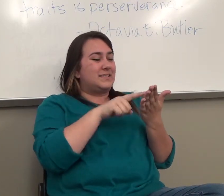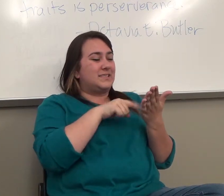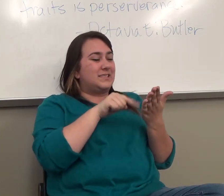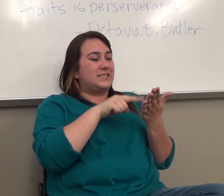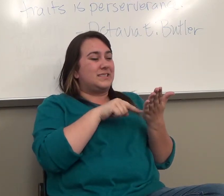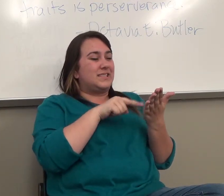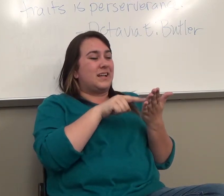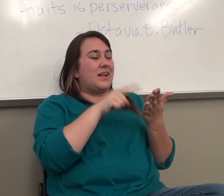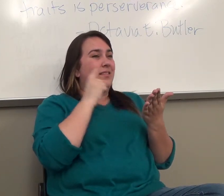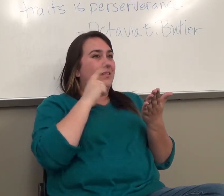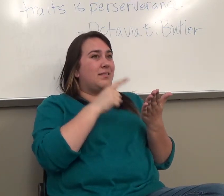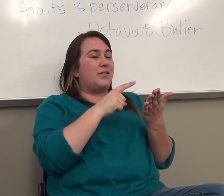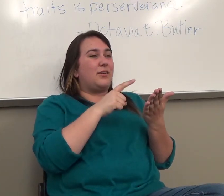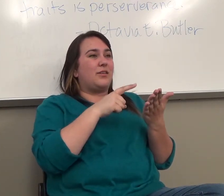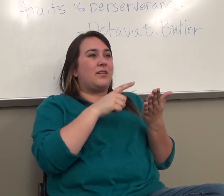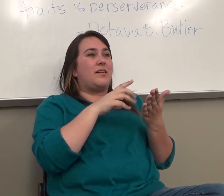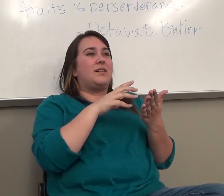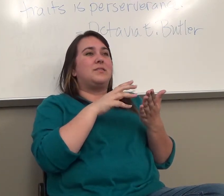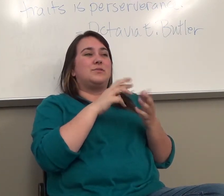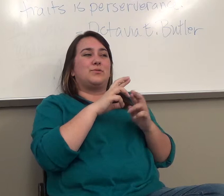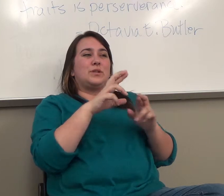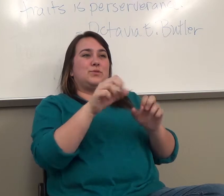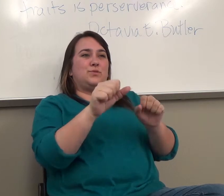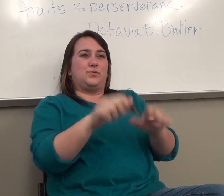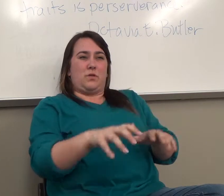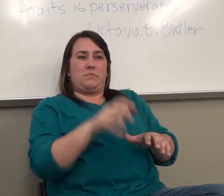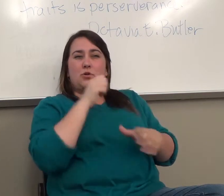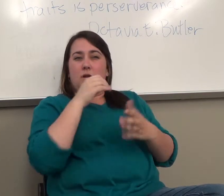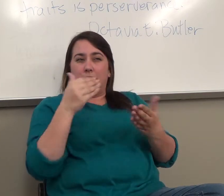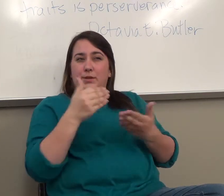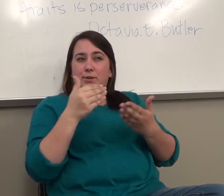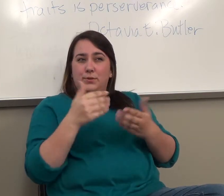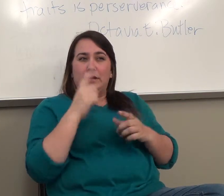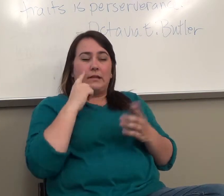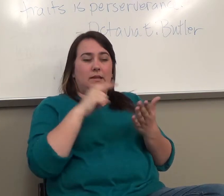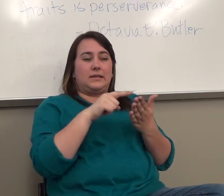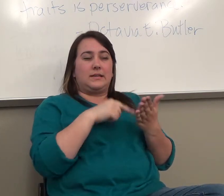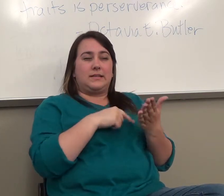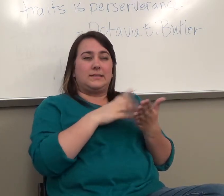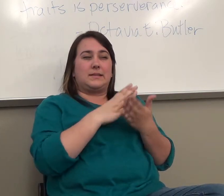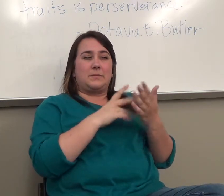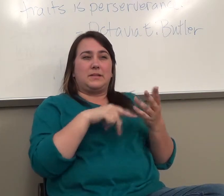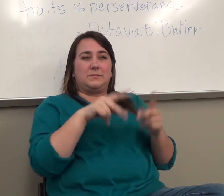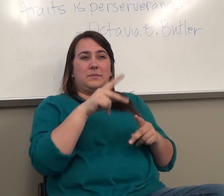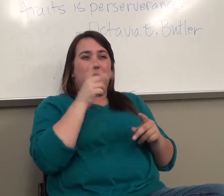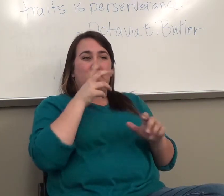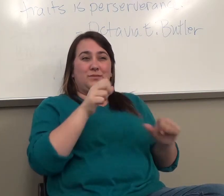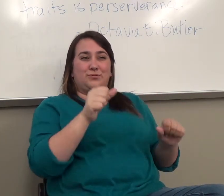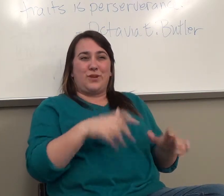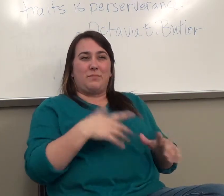the drop point. They're not here, but some people I think are gonna disappear.